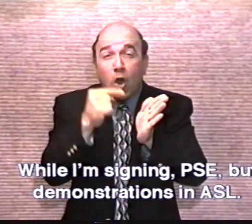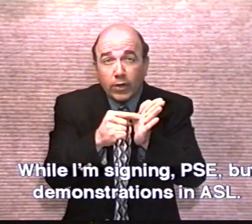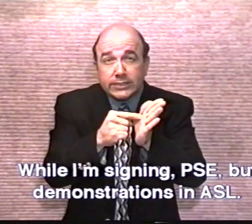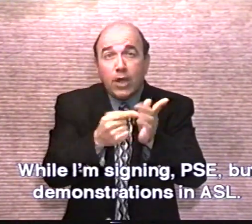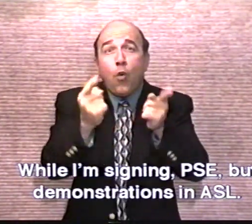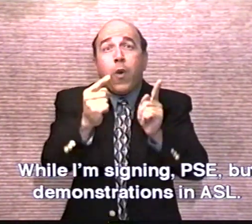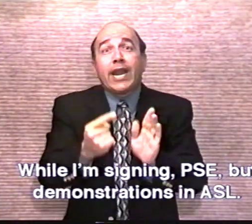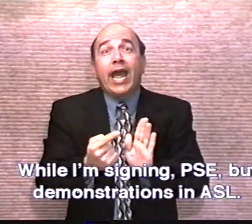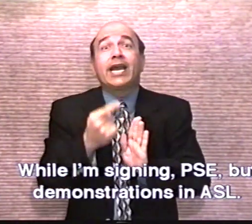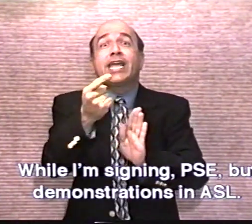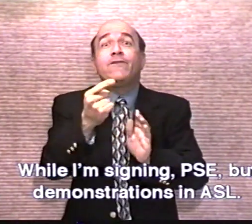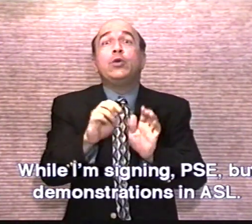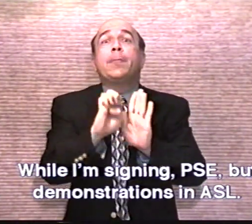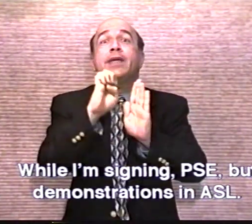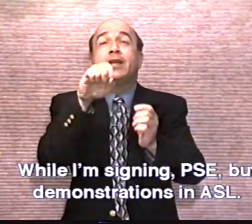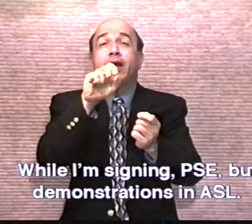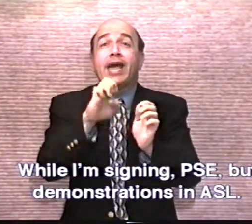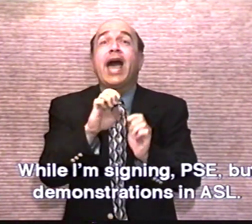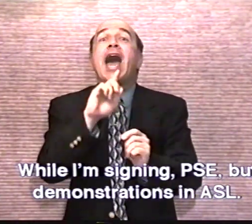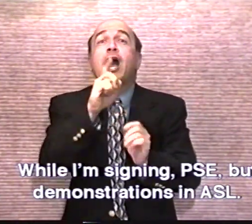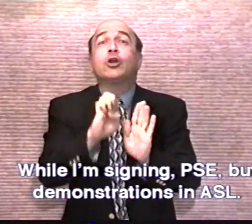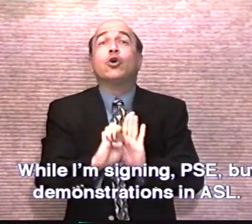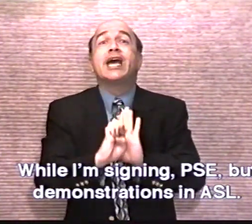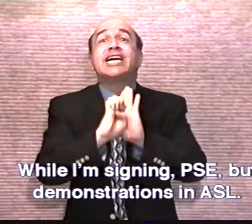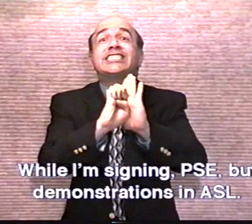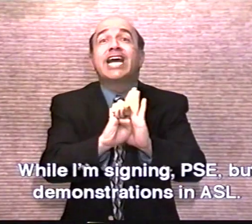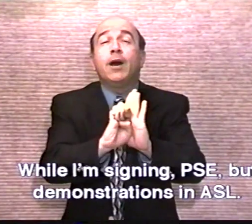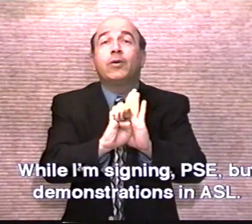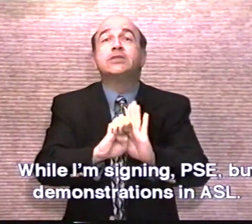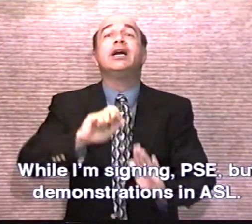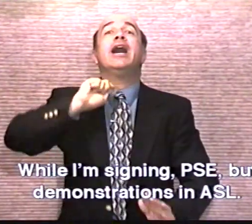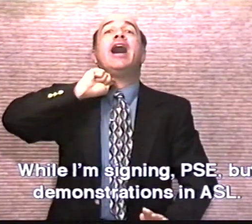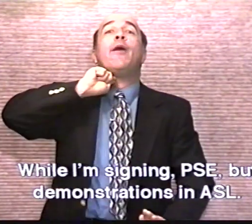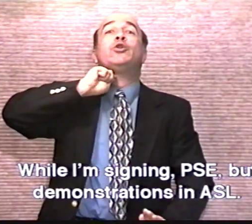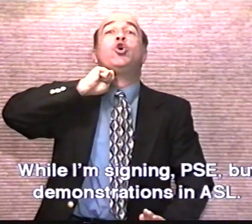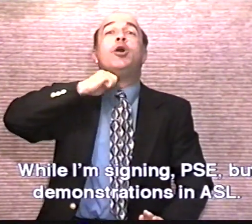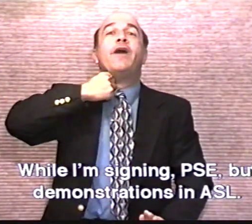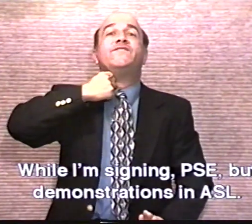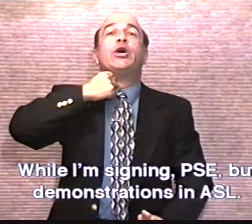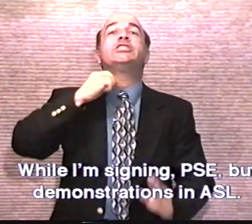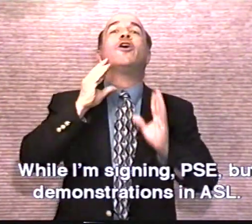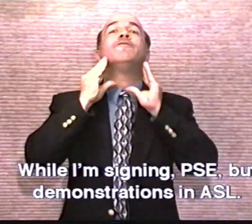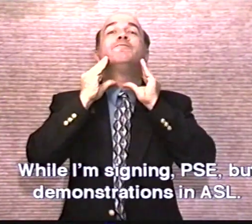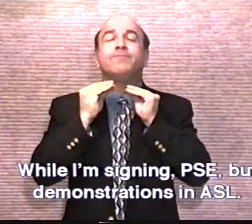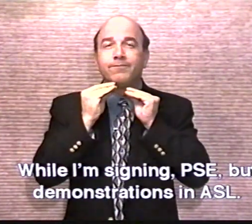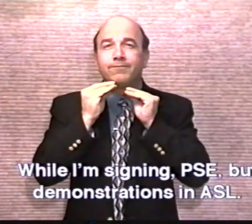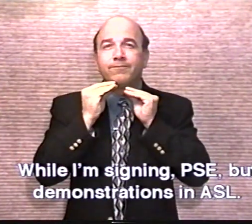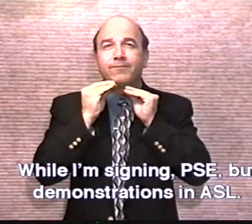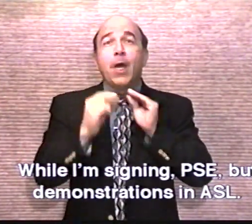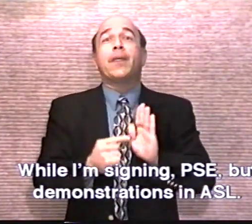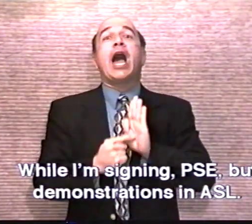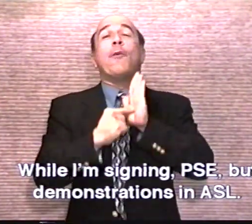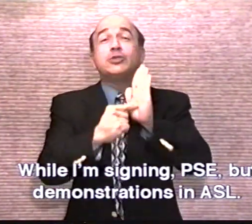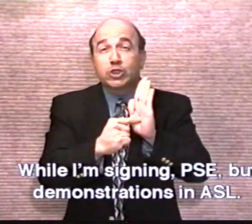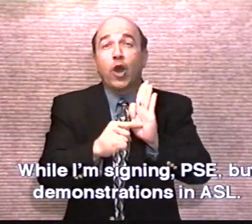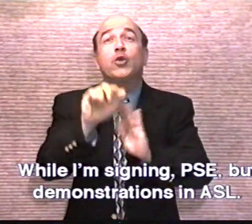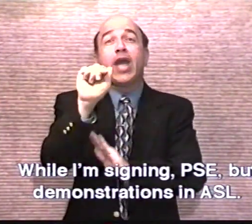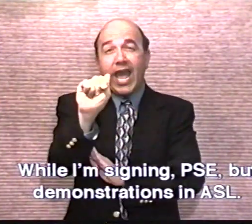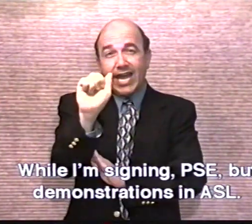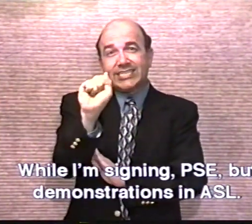notice when I give you the actual example, I will turn my voice off, but I will show you